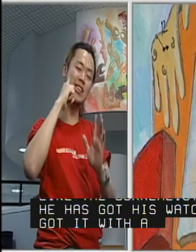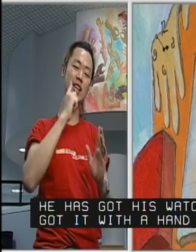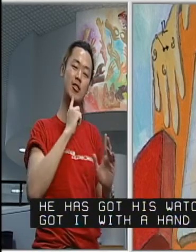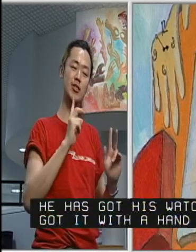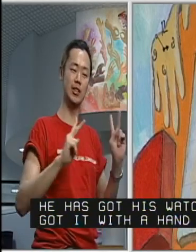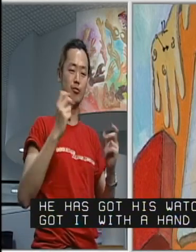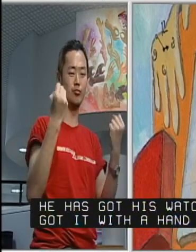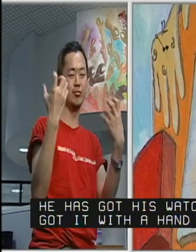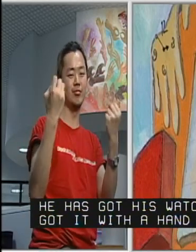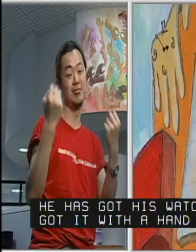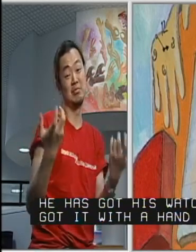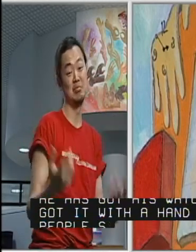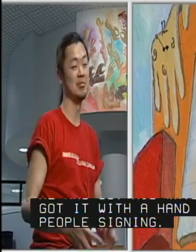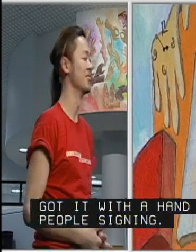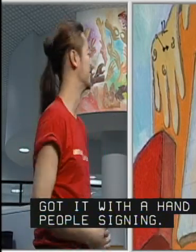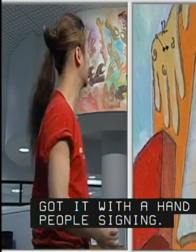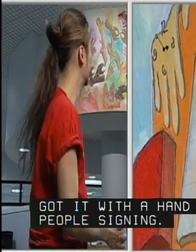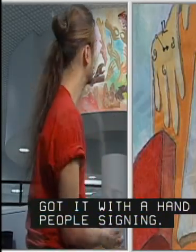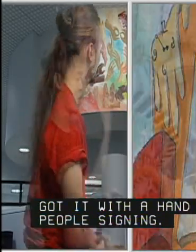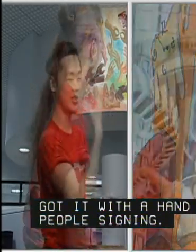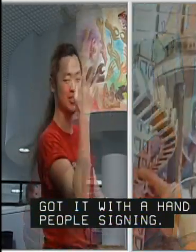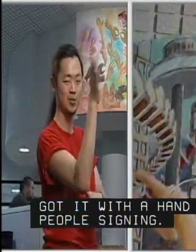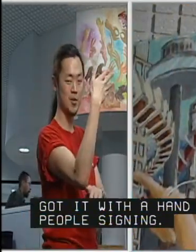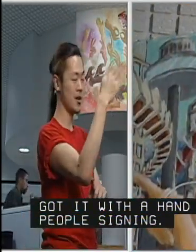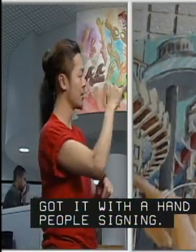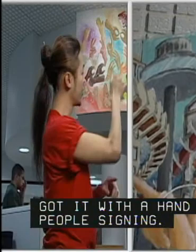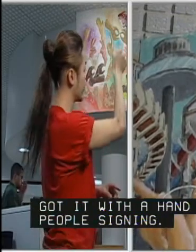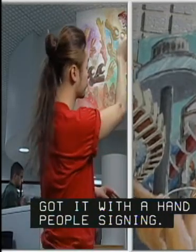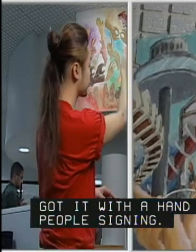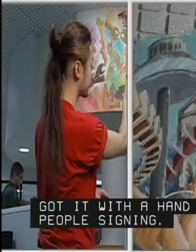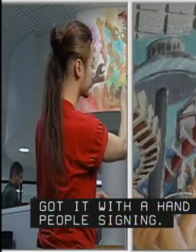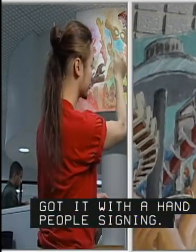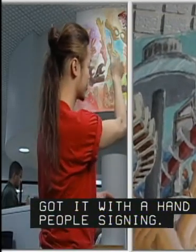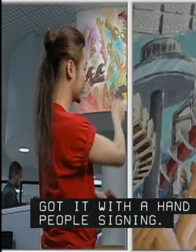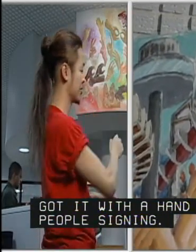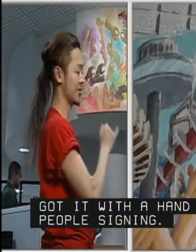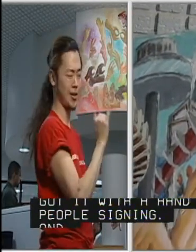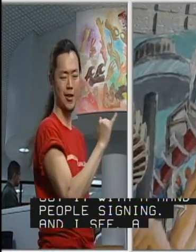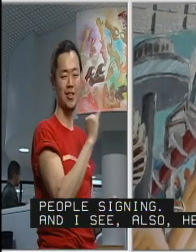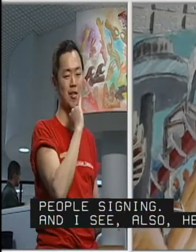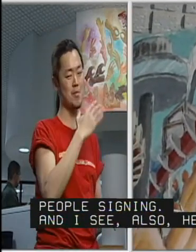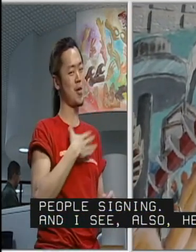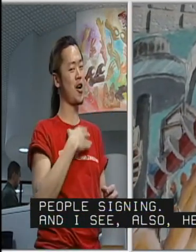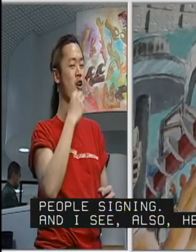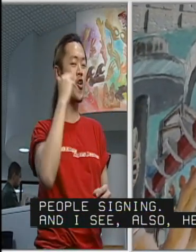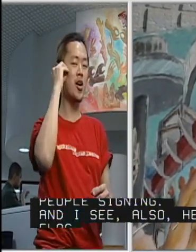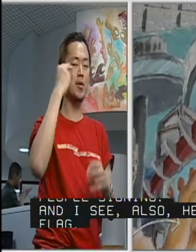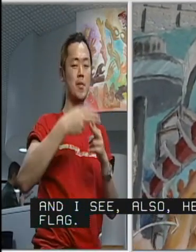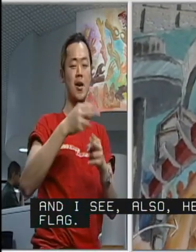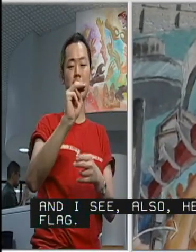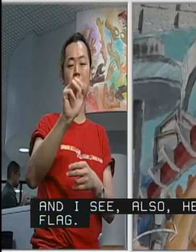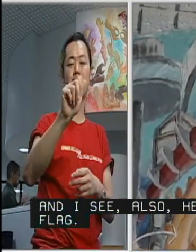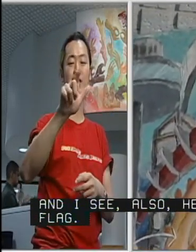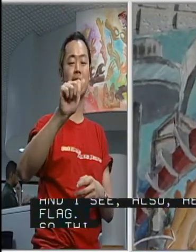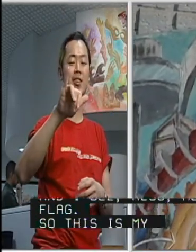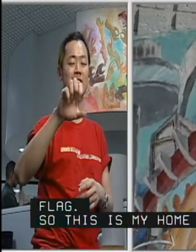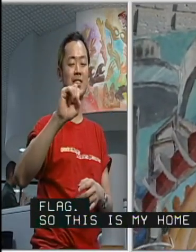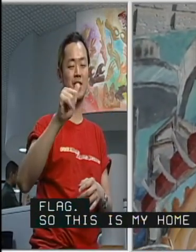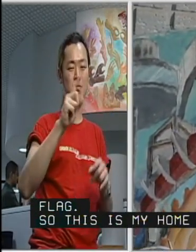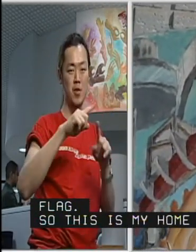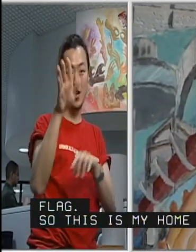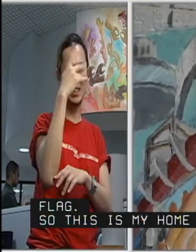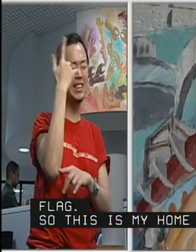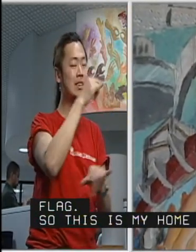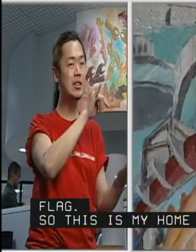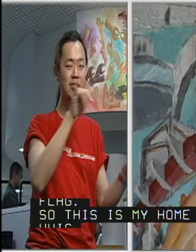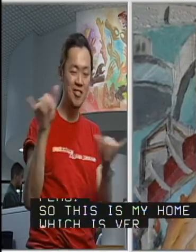but I've got it with a hand representing people signing. And I see also here there's a flag. So this is